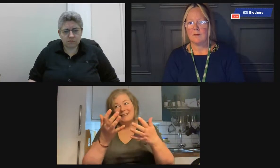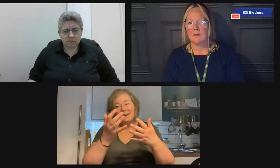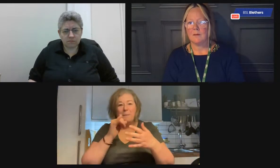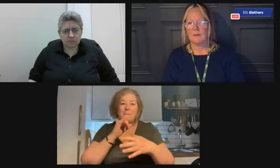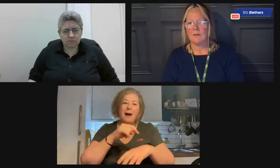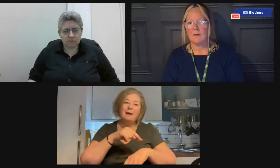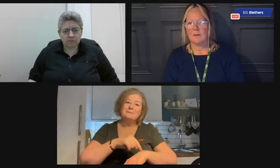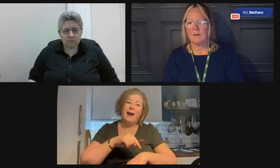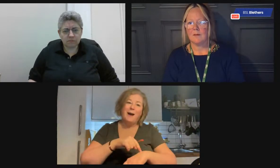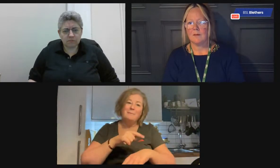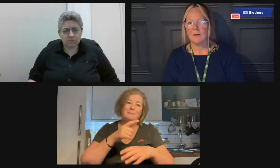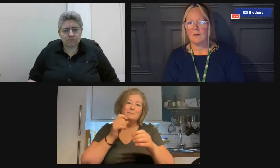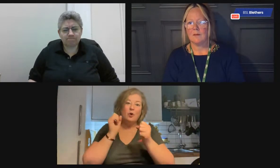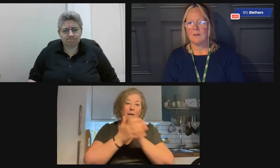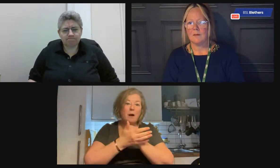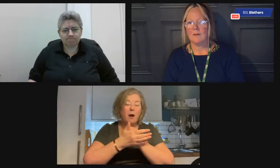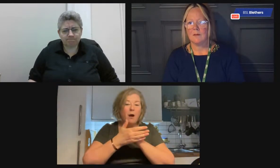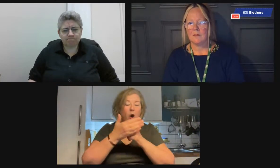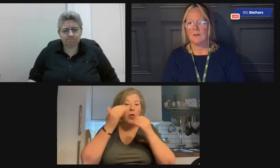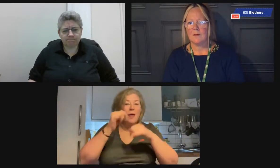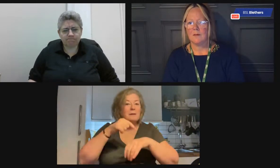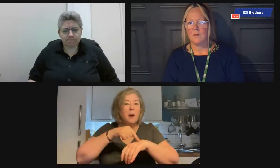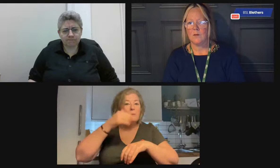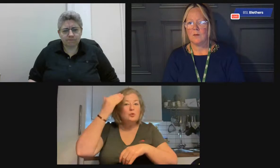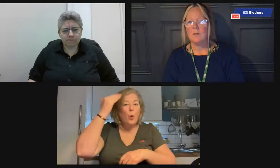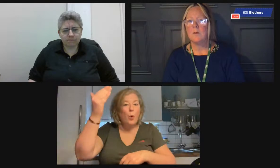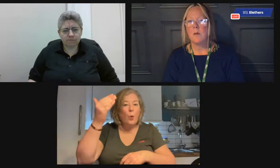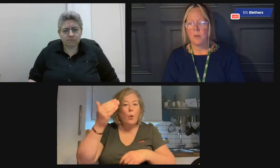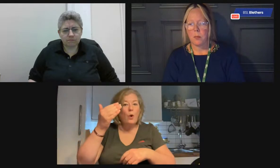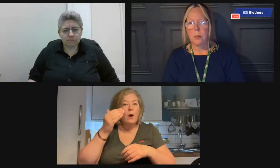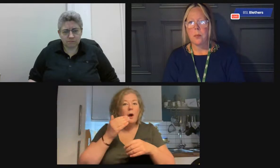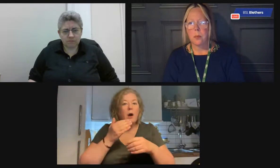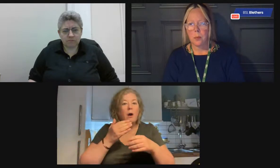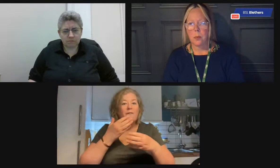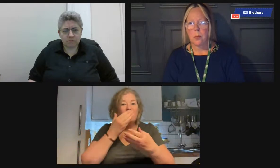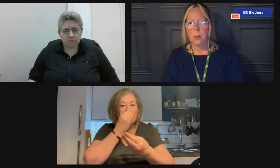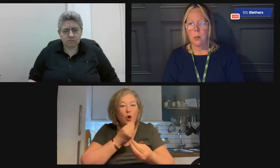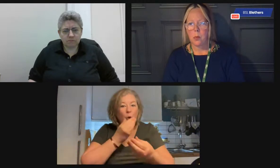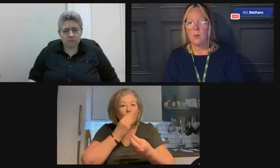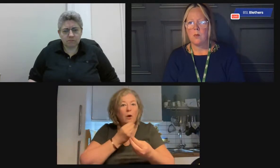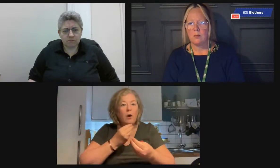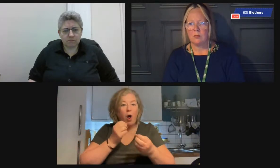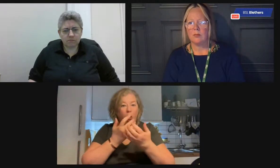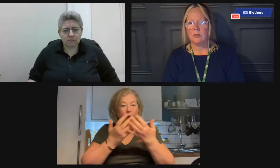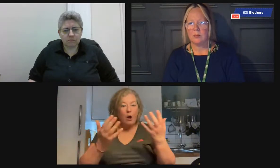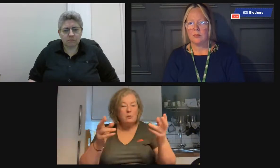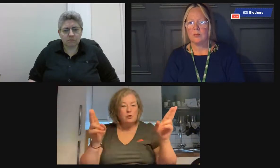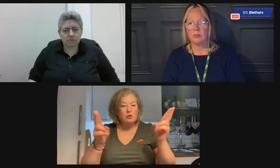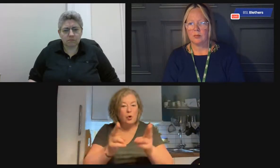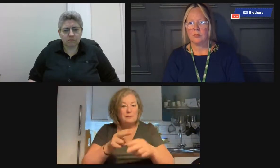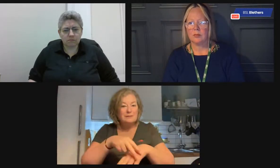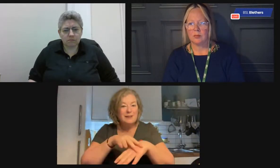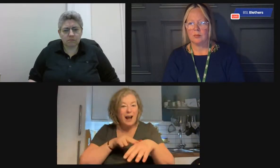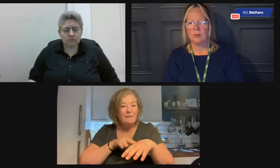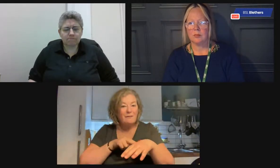So anyway, it was a bad time because of COVID. People didn't know how to,